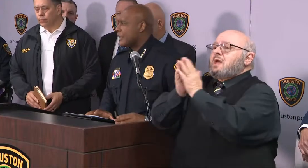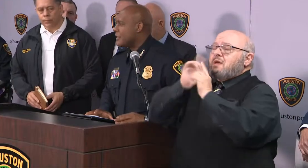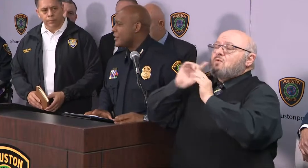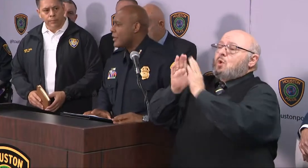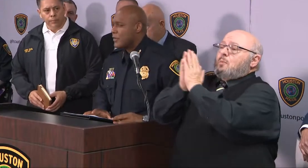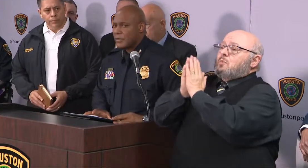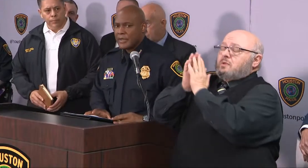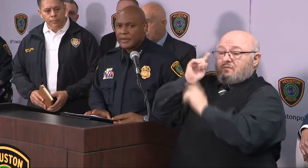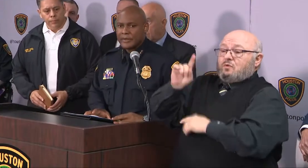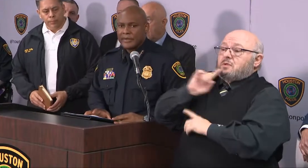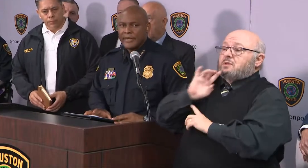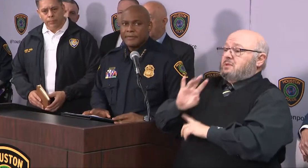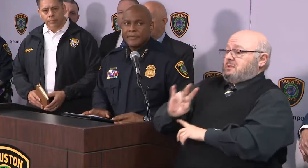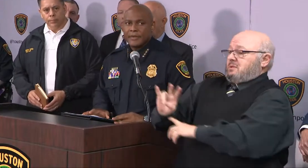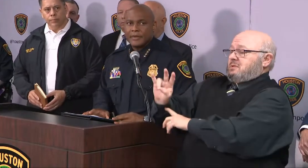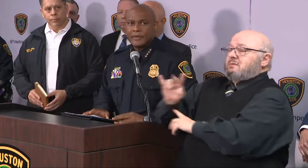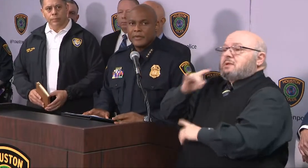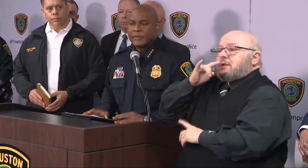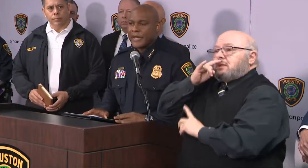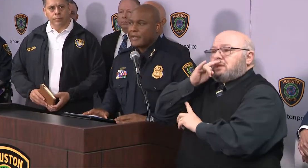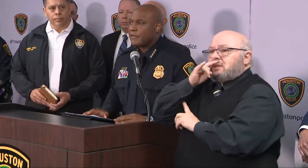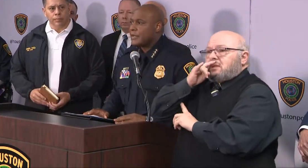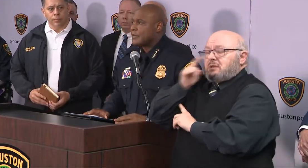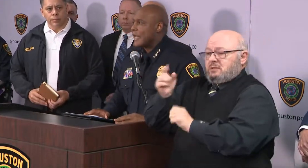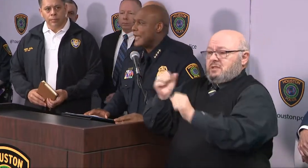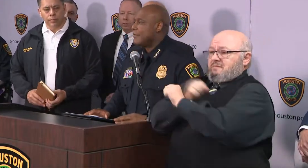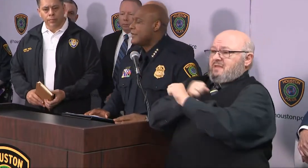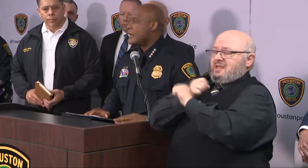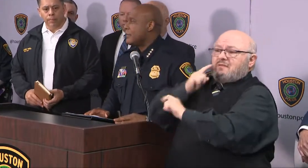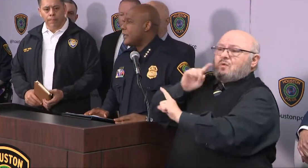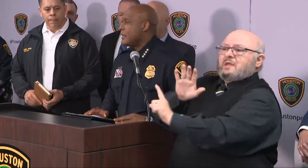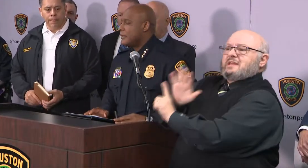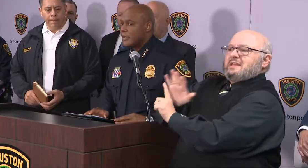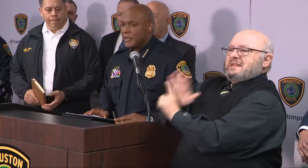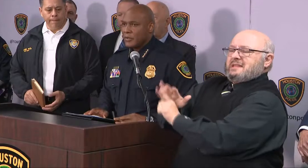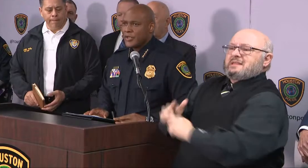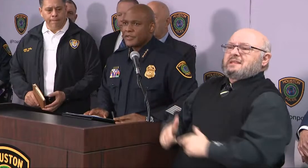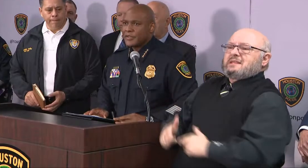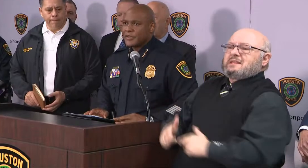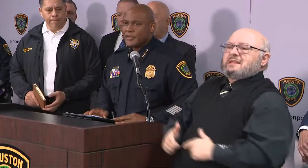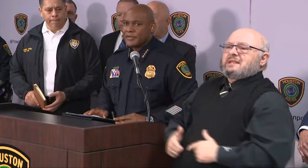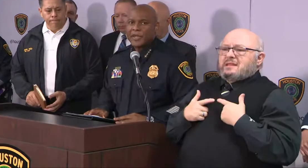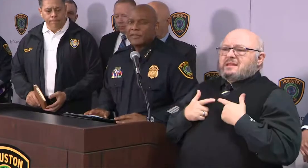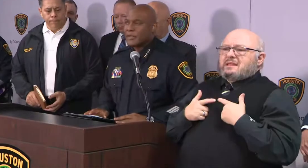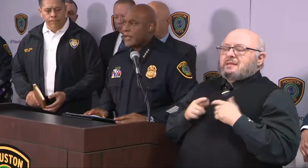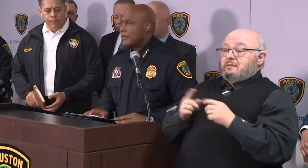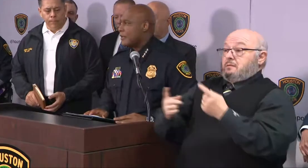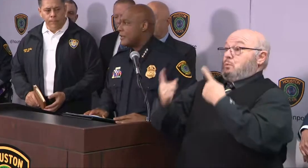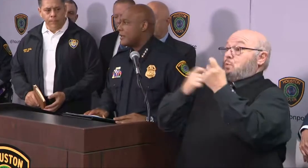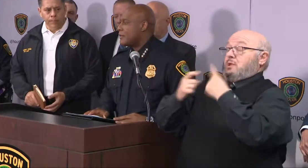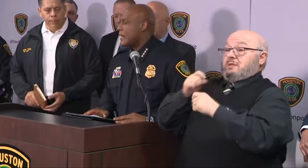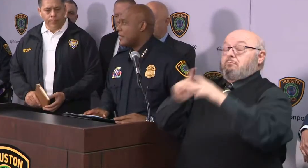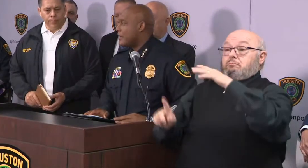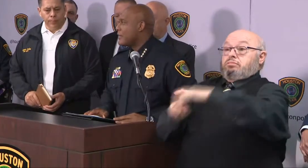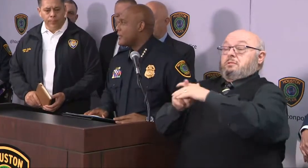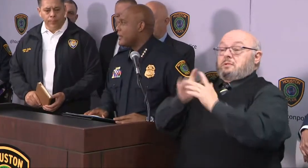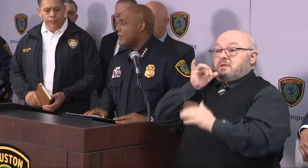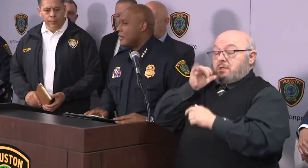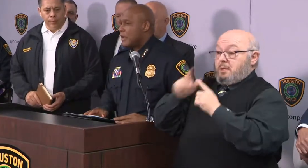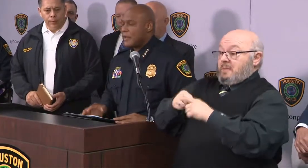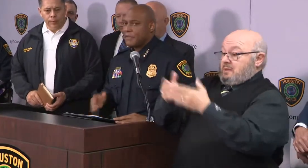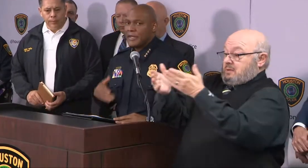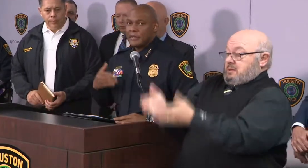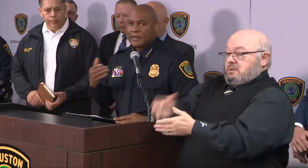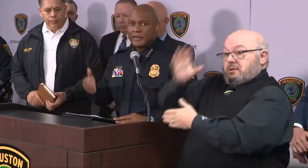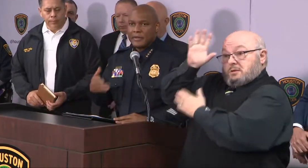for a 7-year-old kid who's fighting for his life, and questions came up yesterday about him,